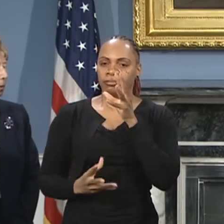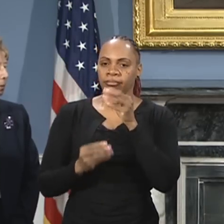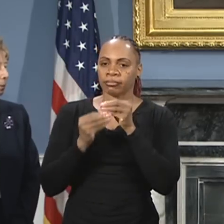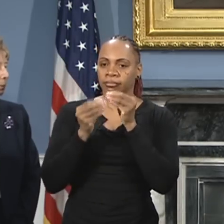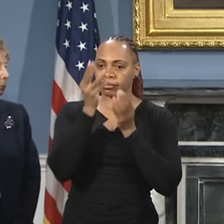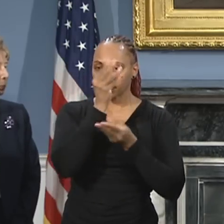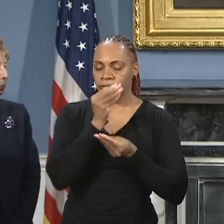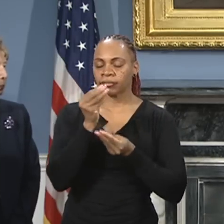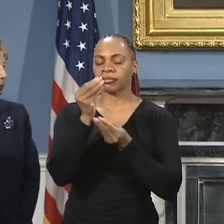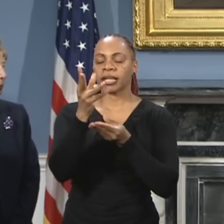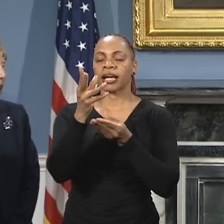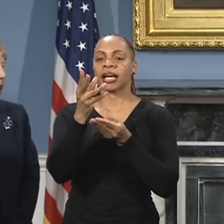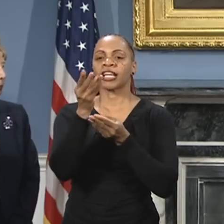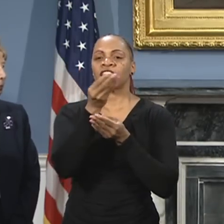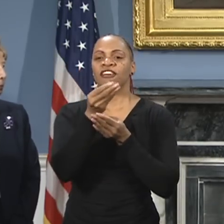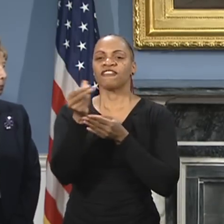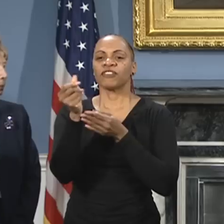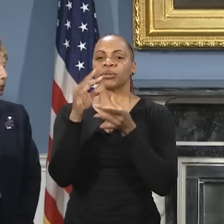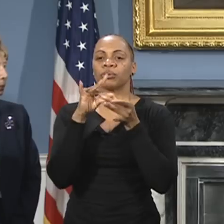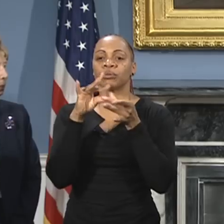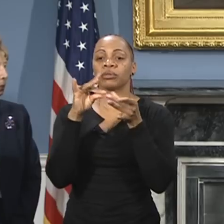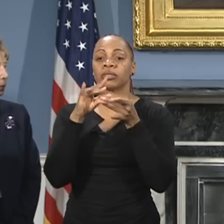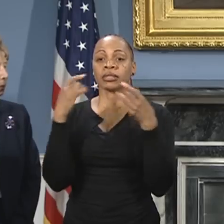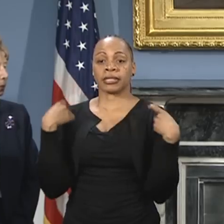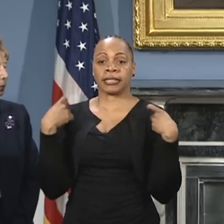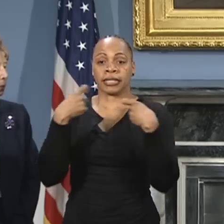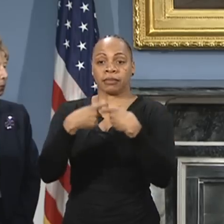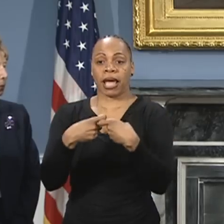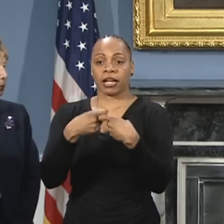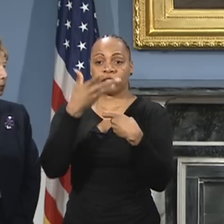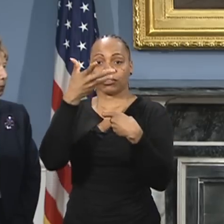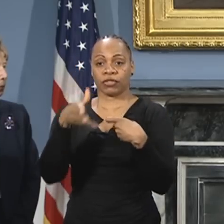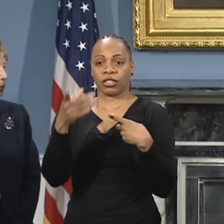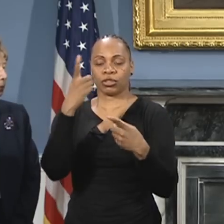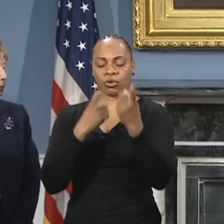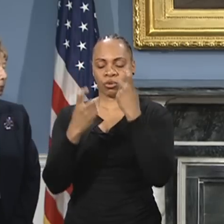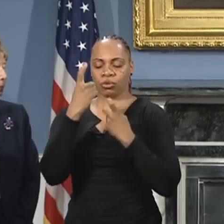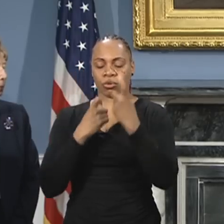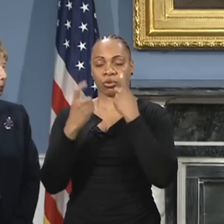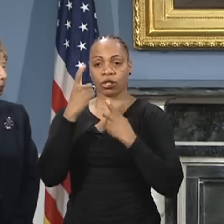some additional updates and then just have a few sentences in Spanish, and then we'll take your questions.